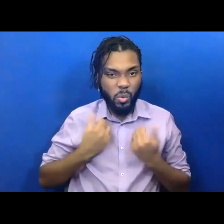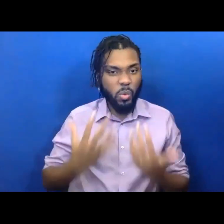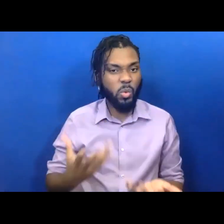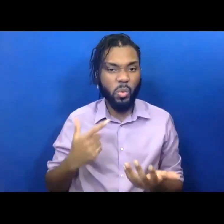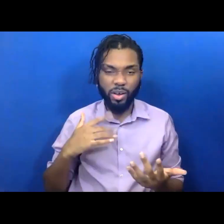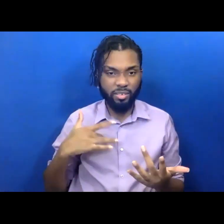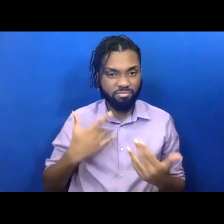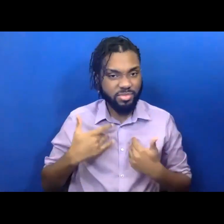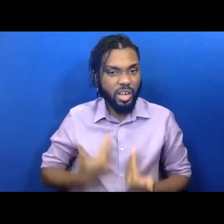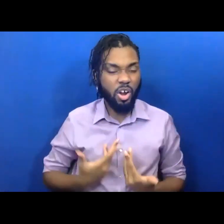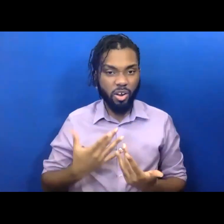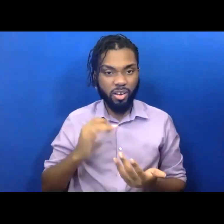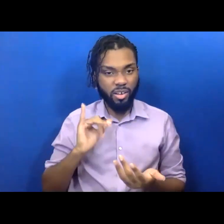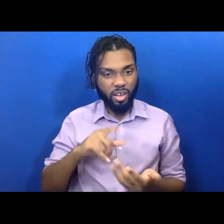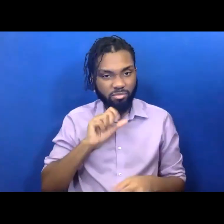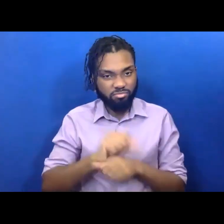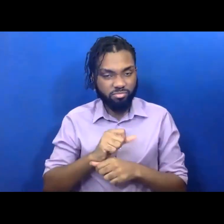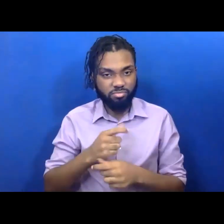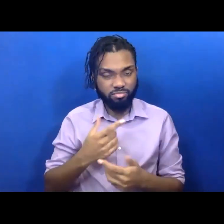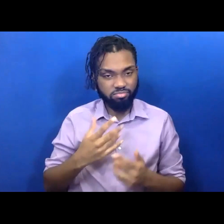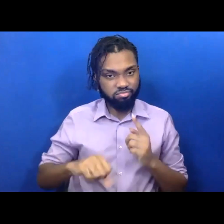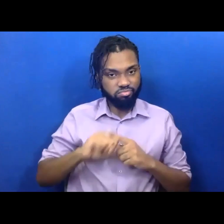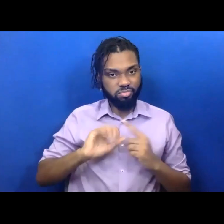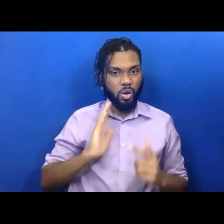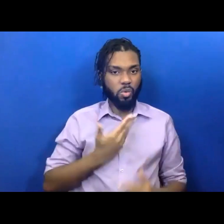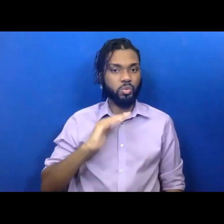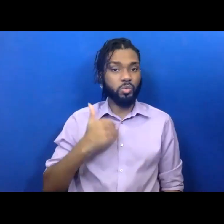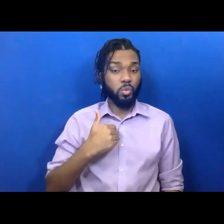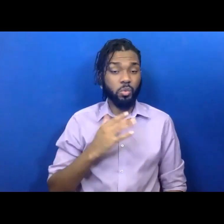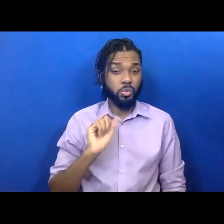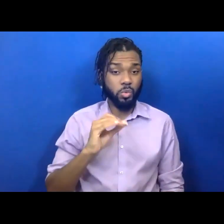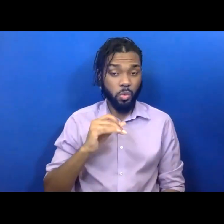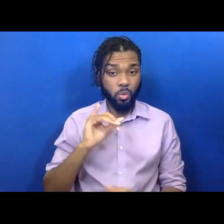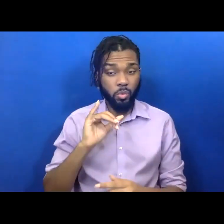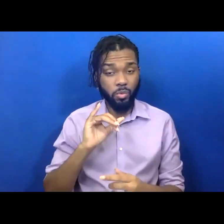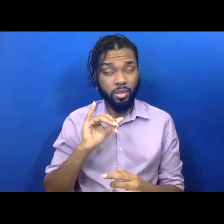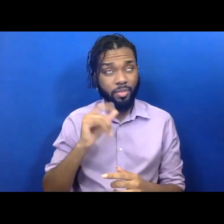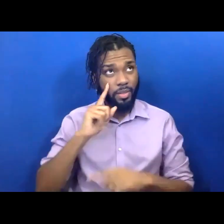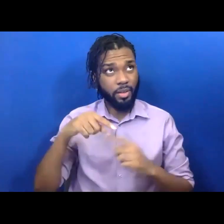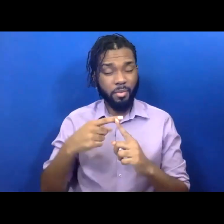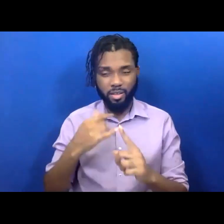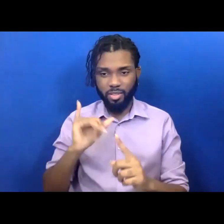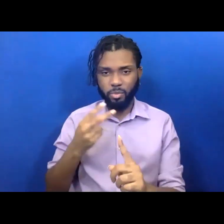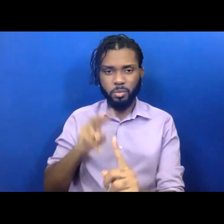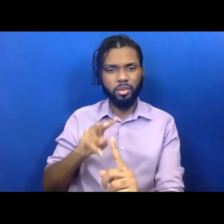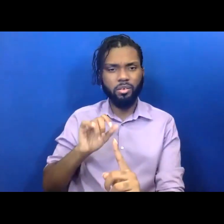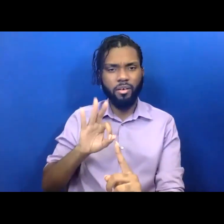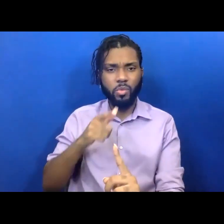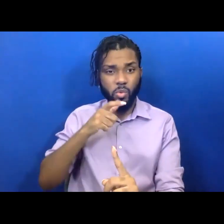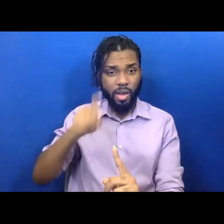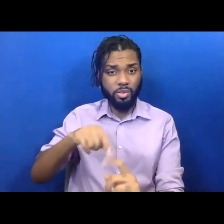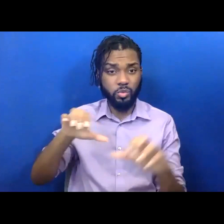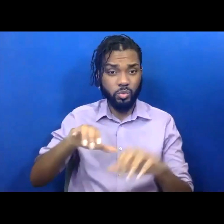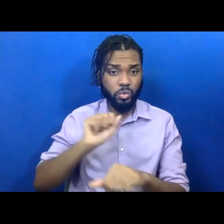soul. So my perspective on all of this is thinking about that perspective of who has to do the work,